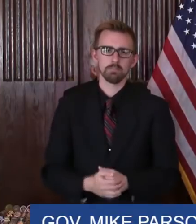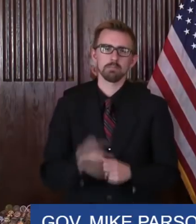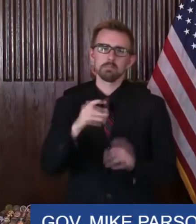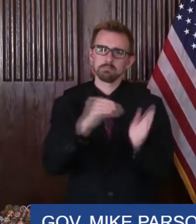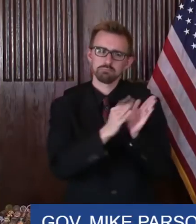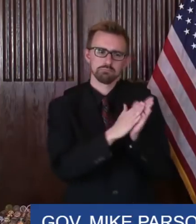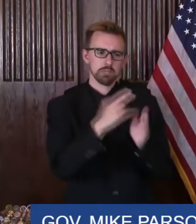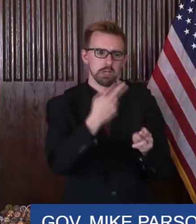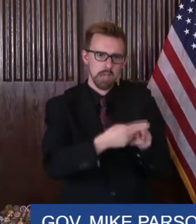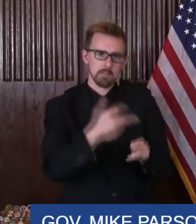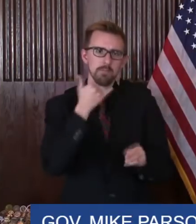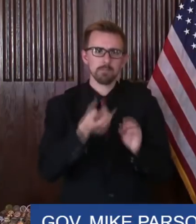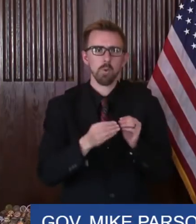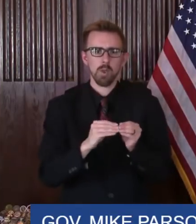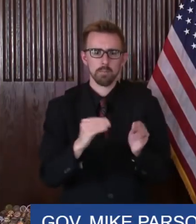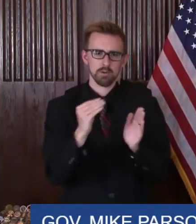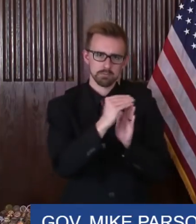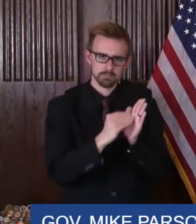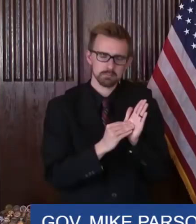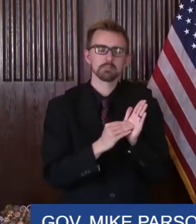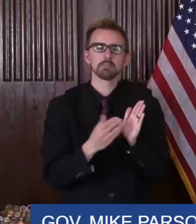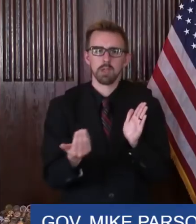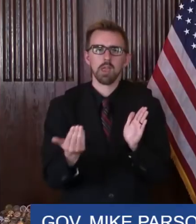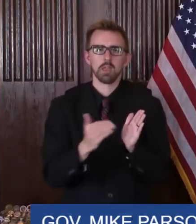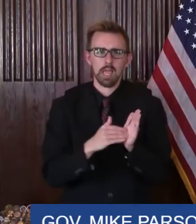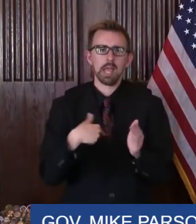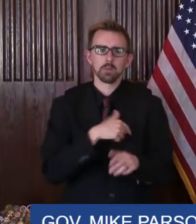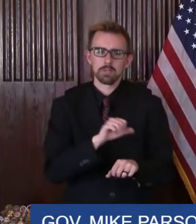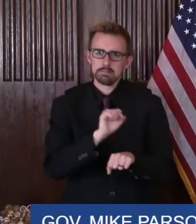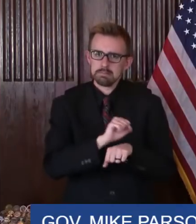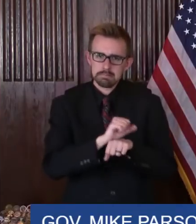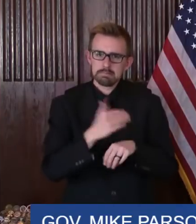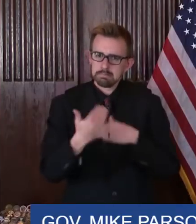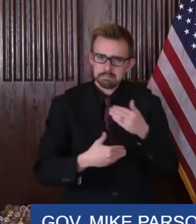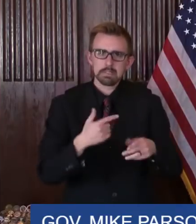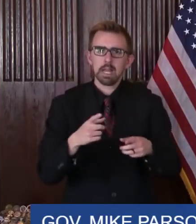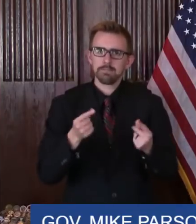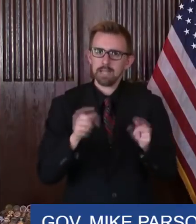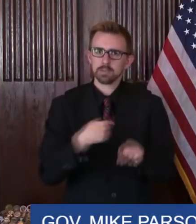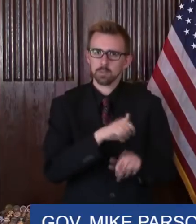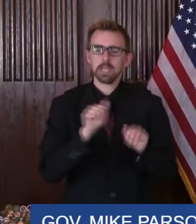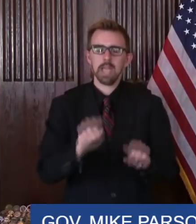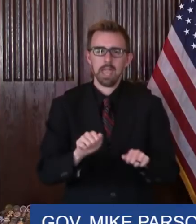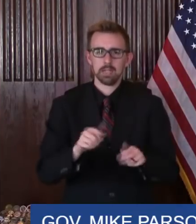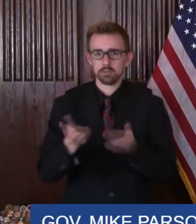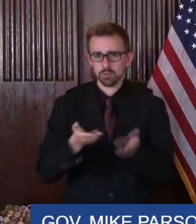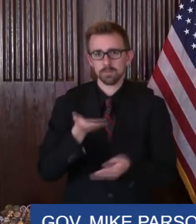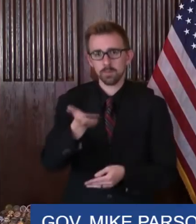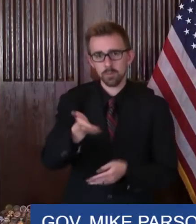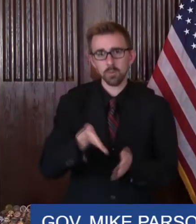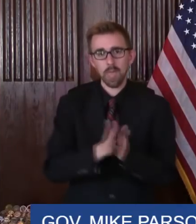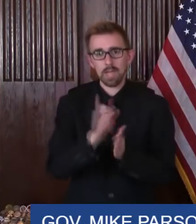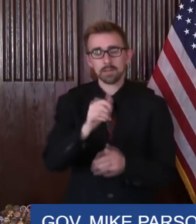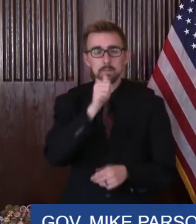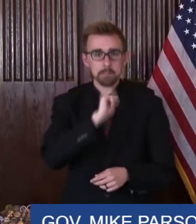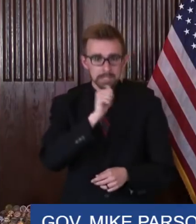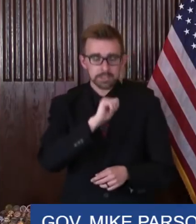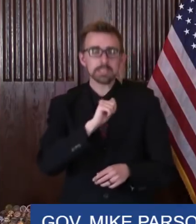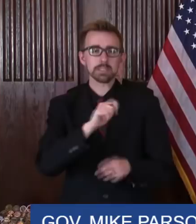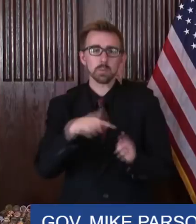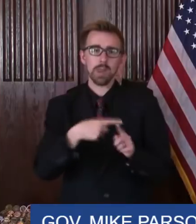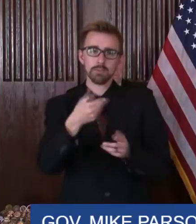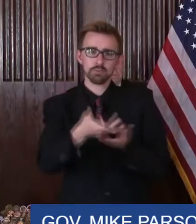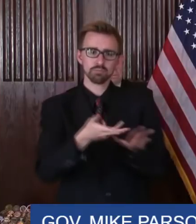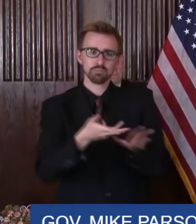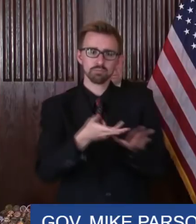and your phone number. And again, we're doing our best to serve you. We ask for your patience, your civility when you do interact